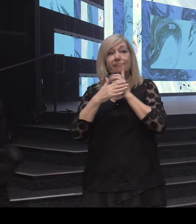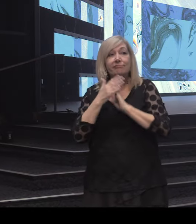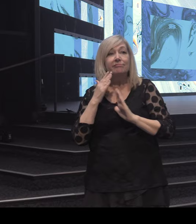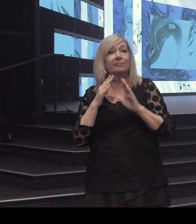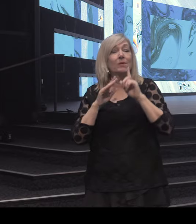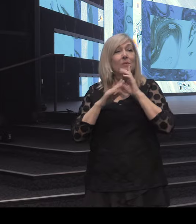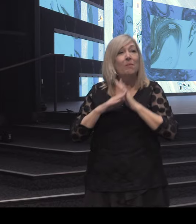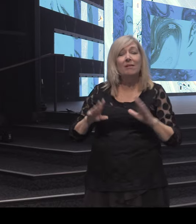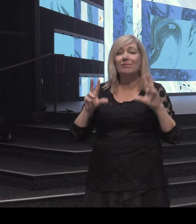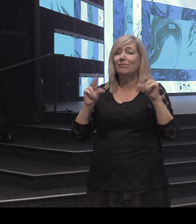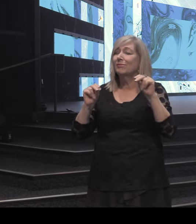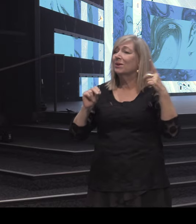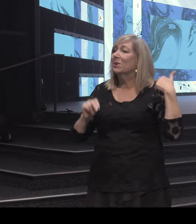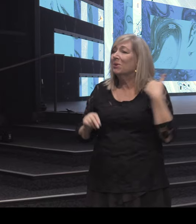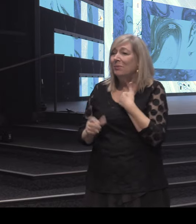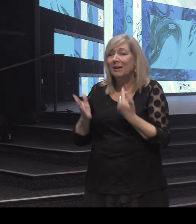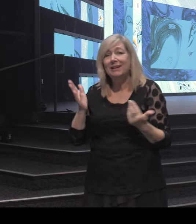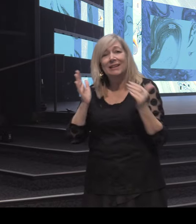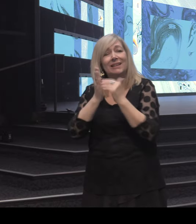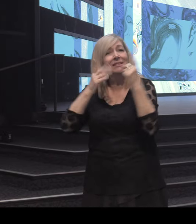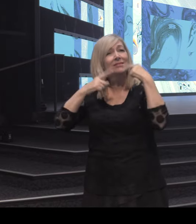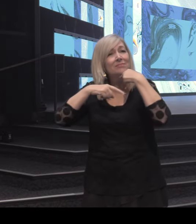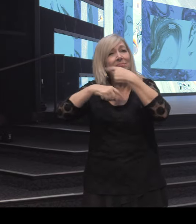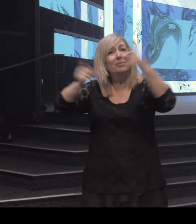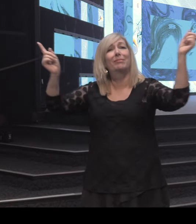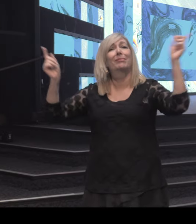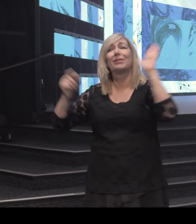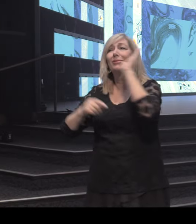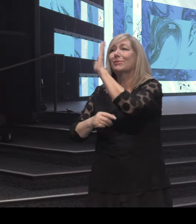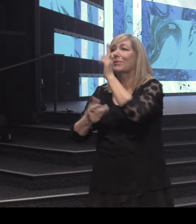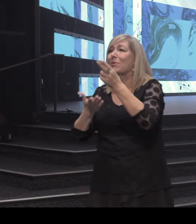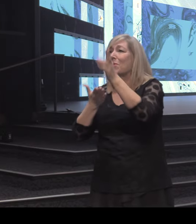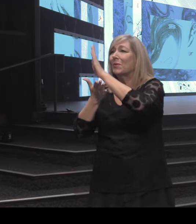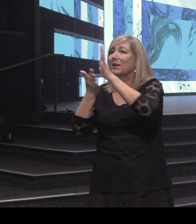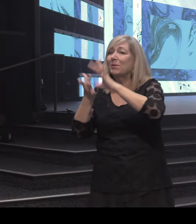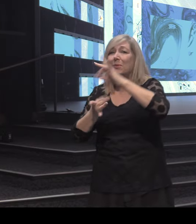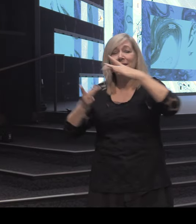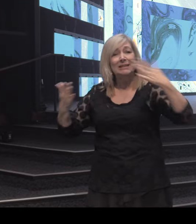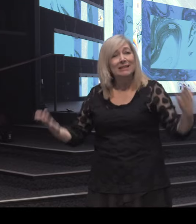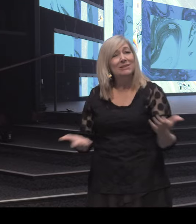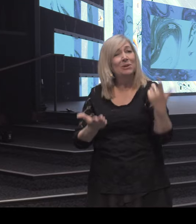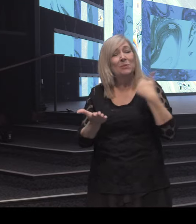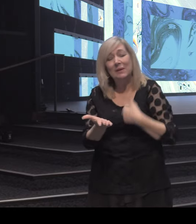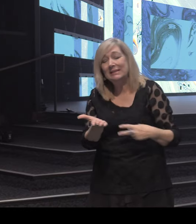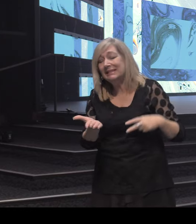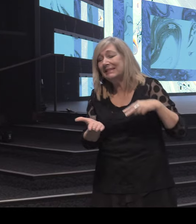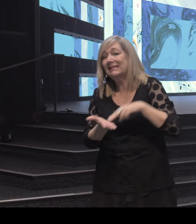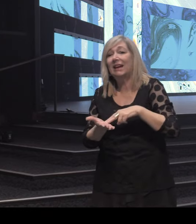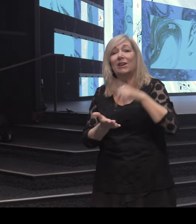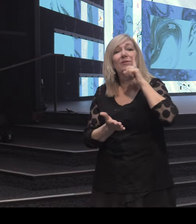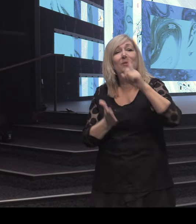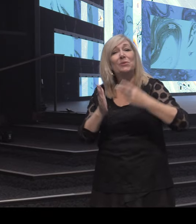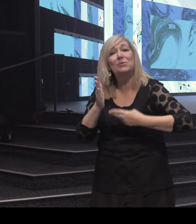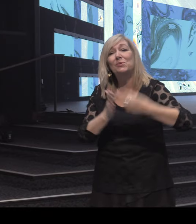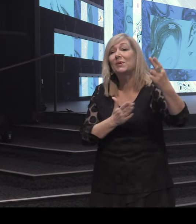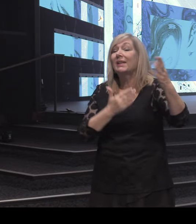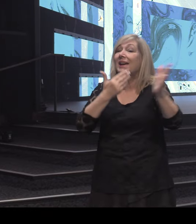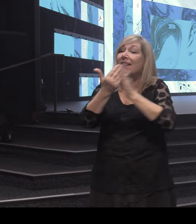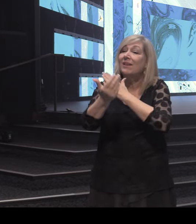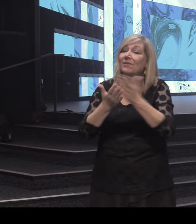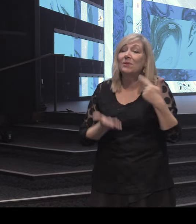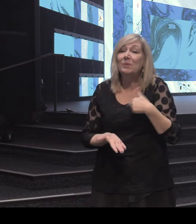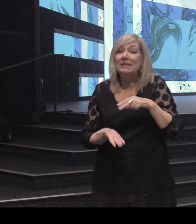pain, we proclaim before your holy presence that we will stand for truth, even if